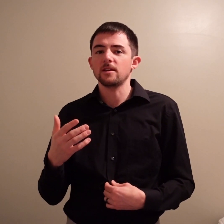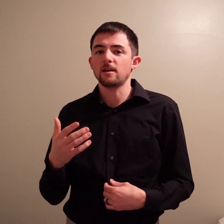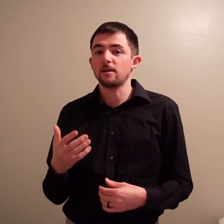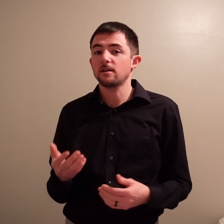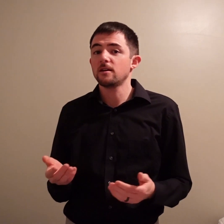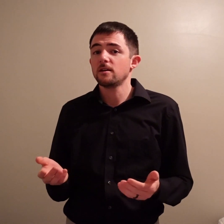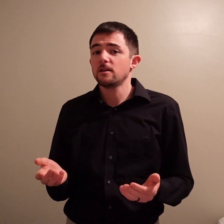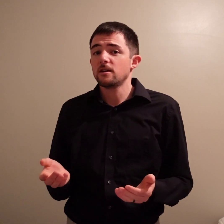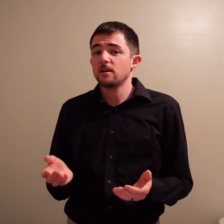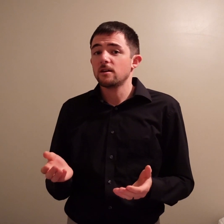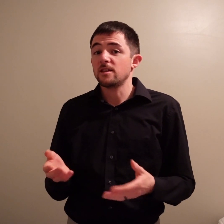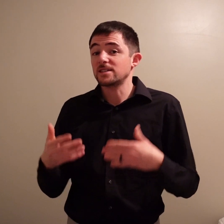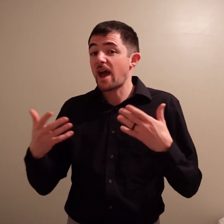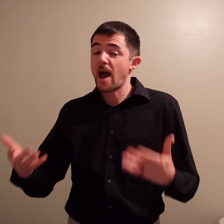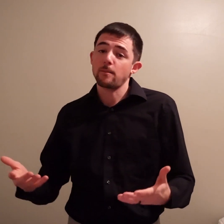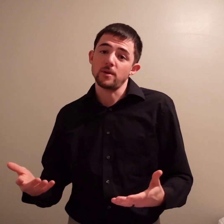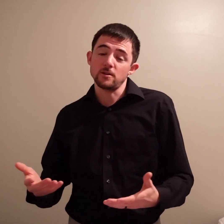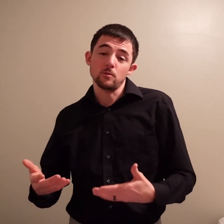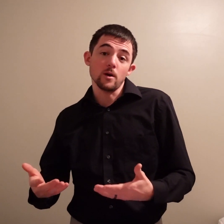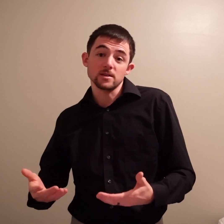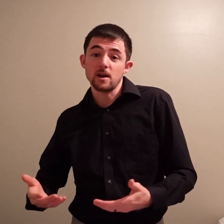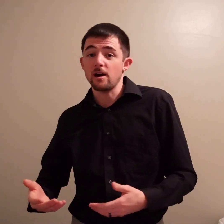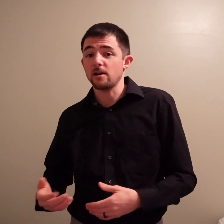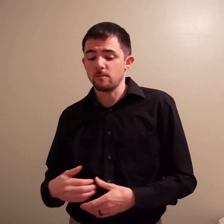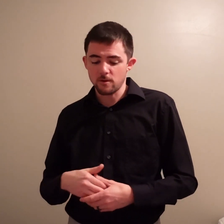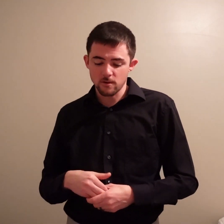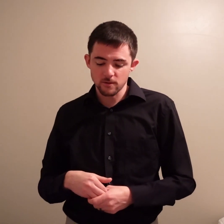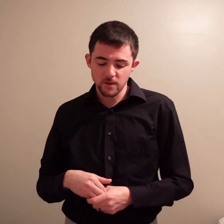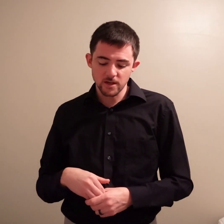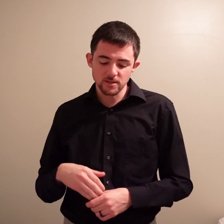like this happened one time, or because